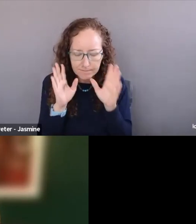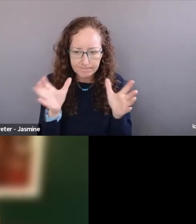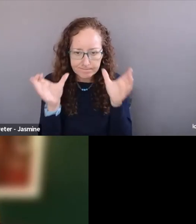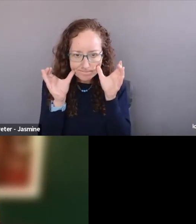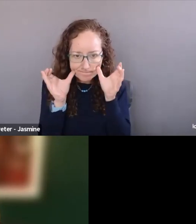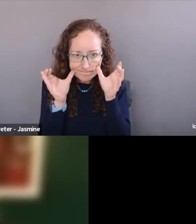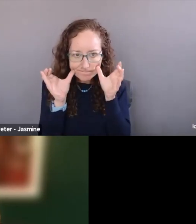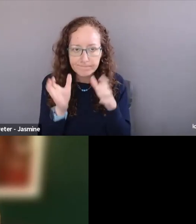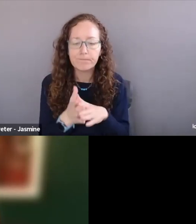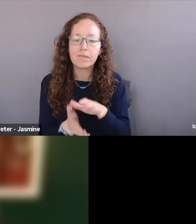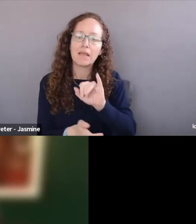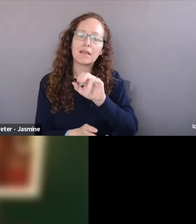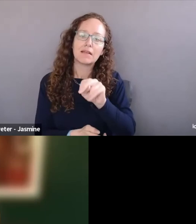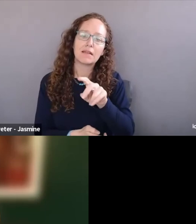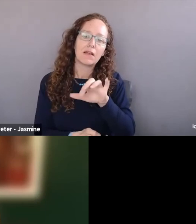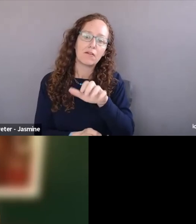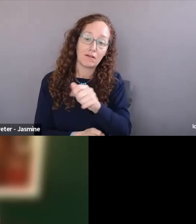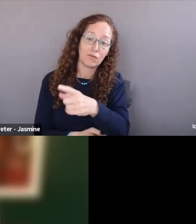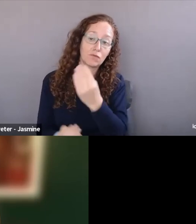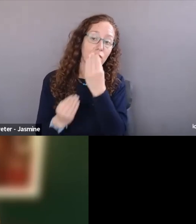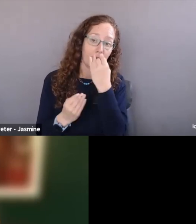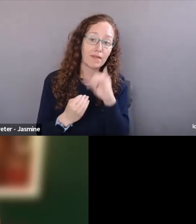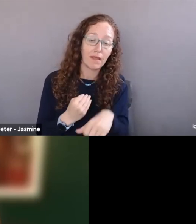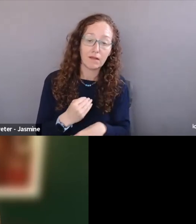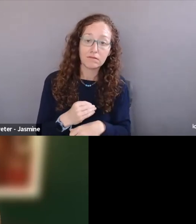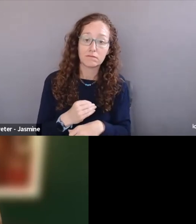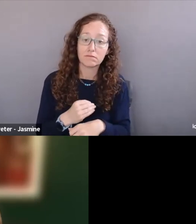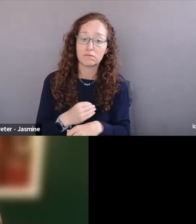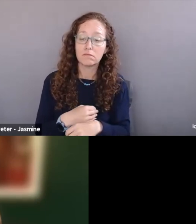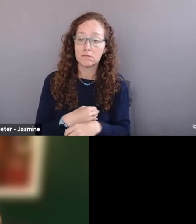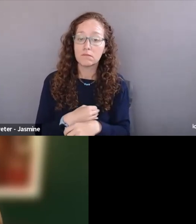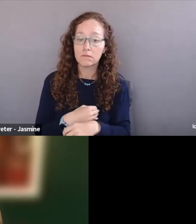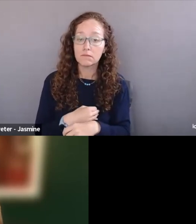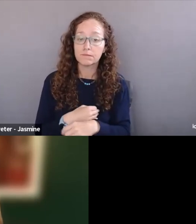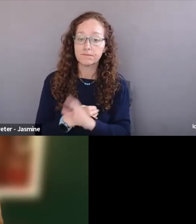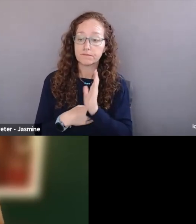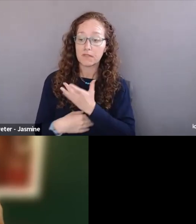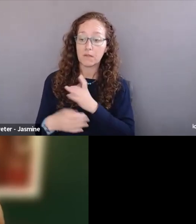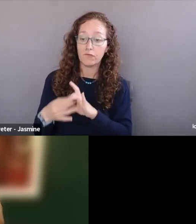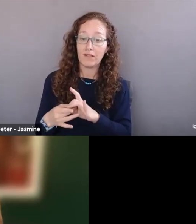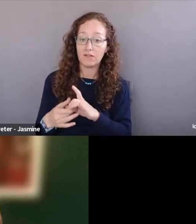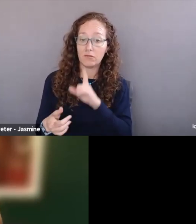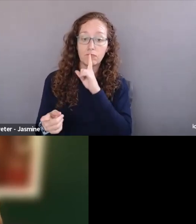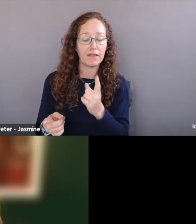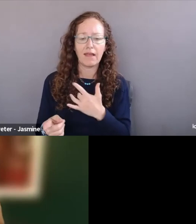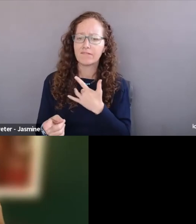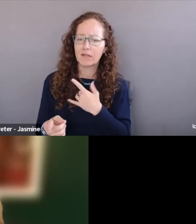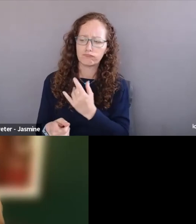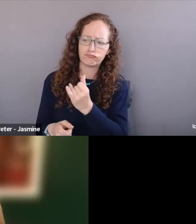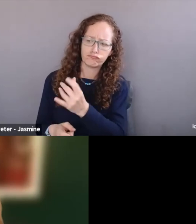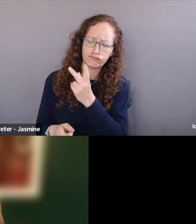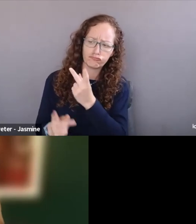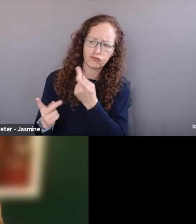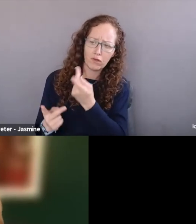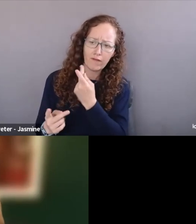to in our relationship, to really, you give me more than I give you all the time. And I, honestly,